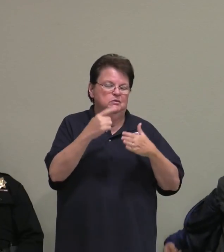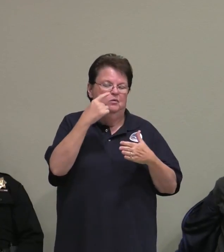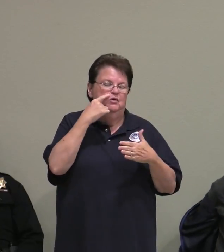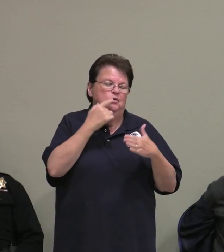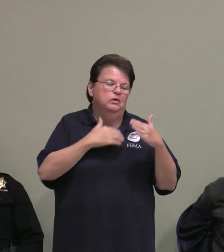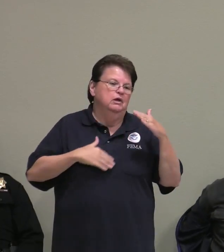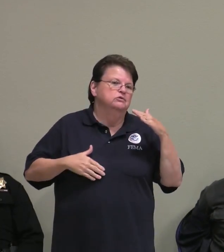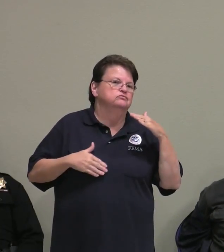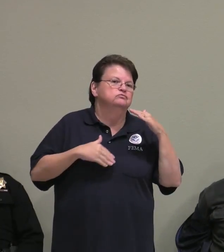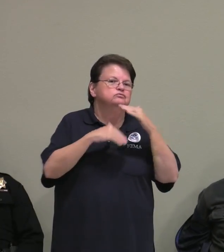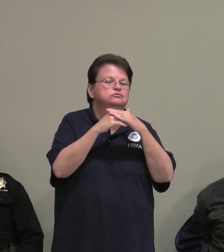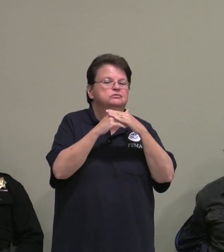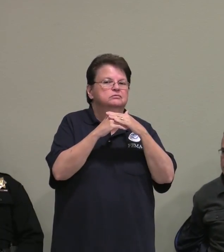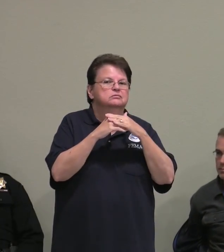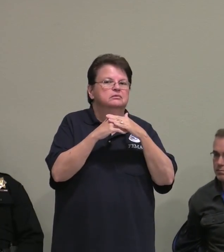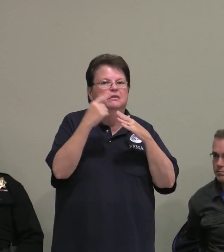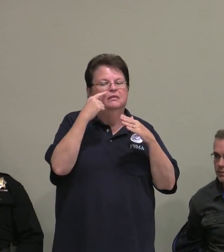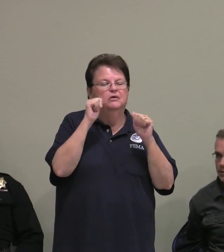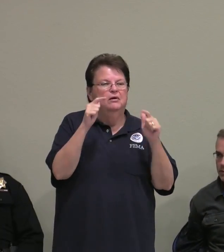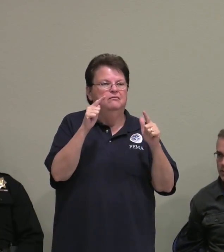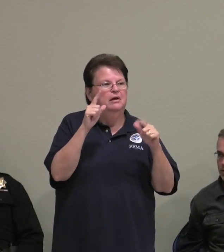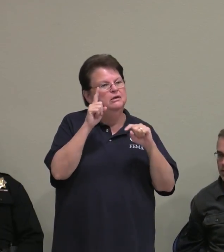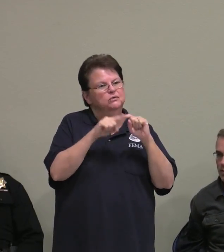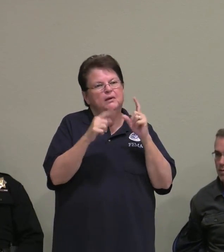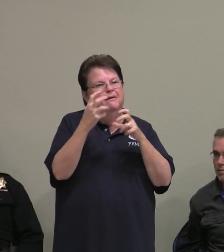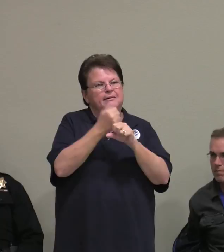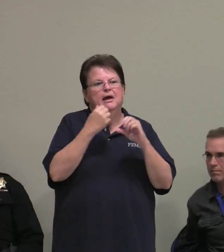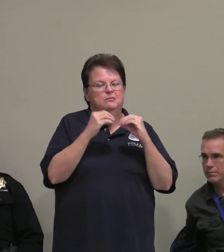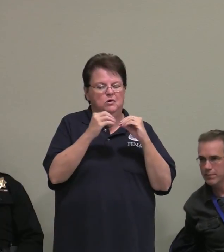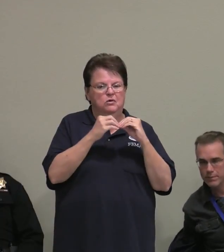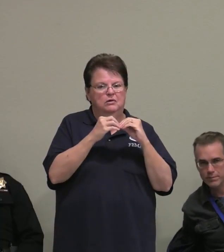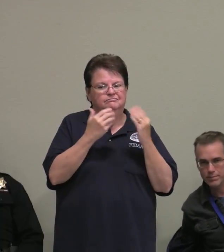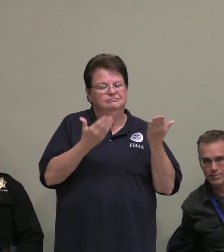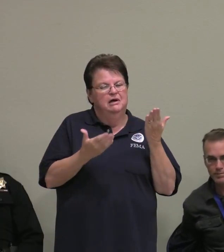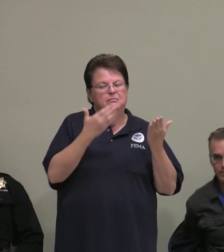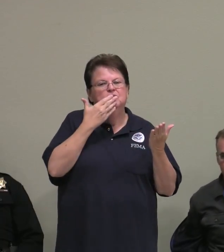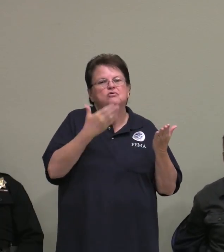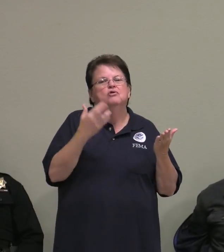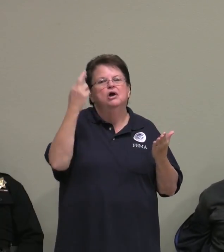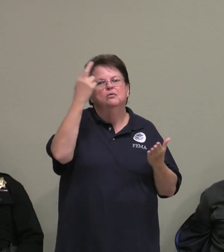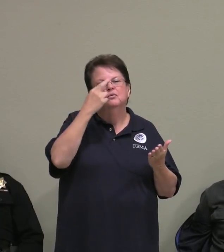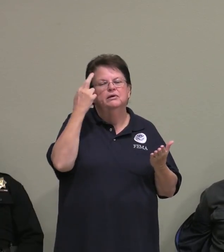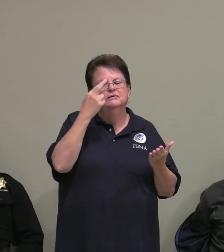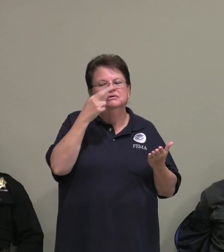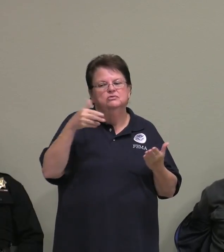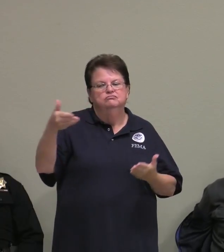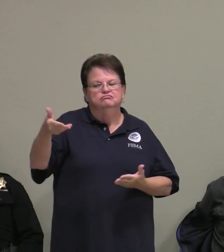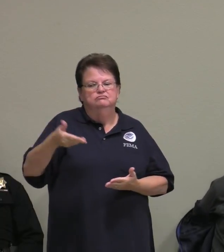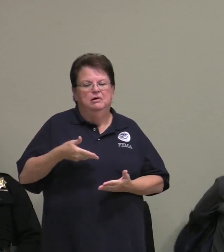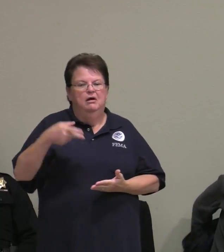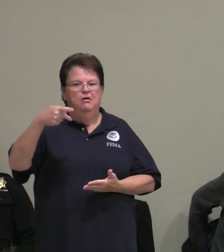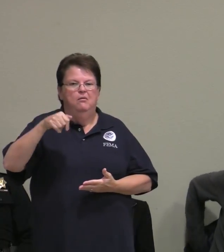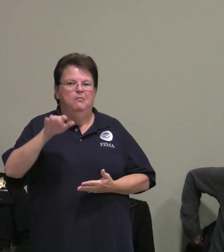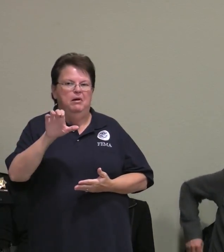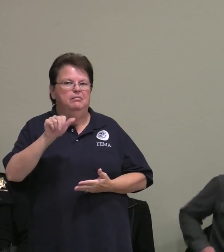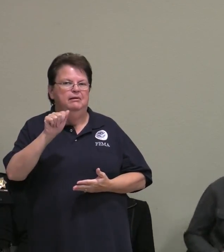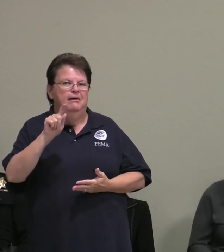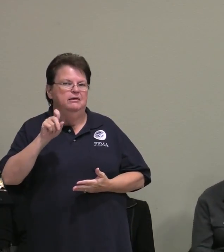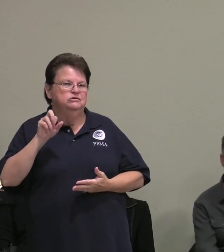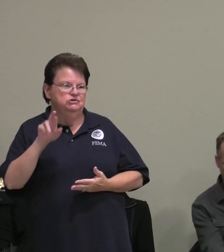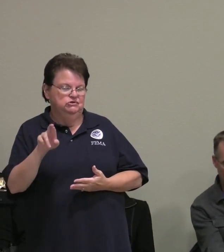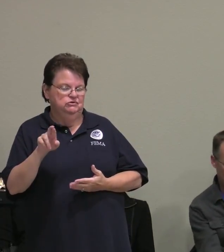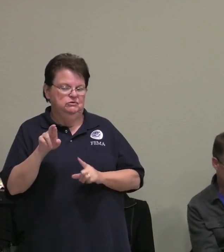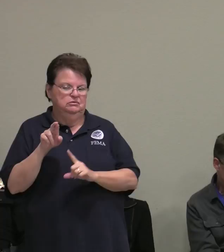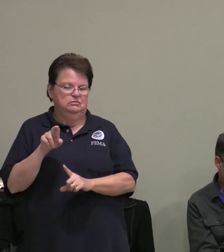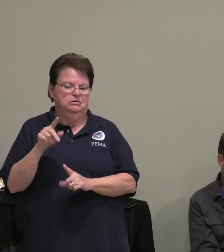you can get and you then are at an impasse, then it might be a really good reason to hire a public adjuster and make